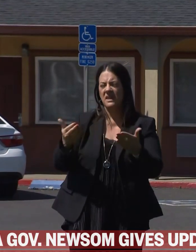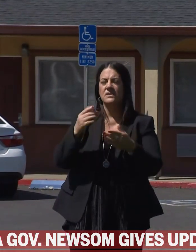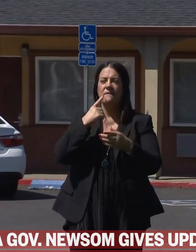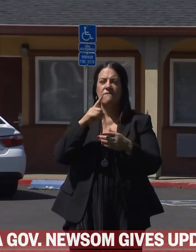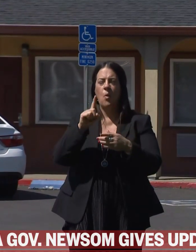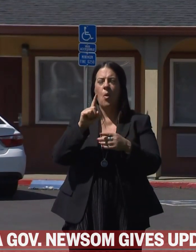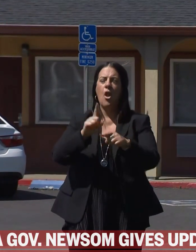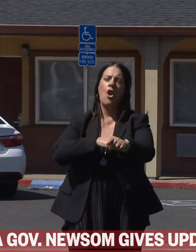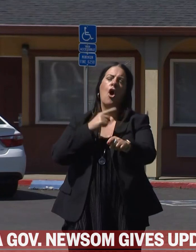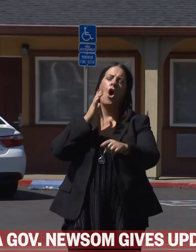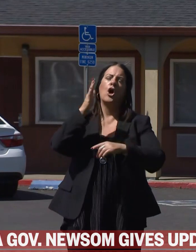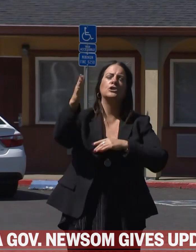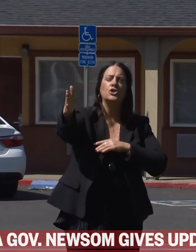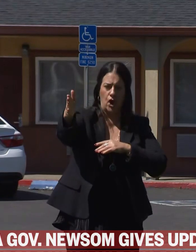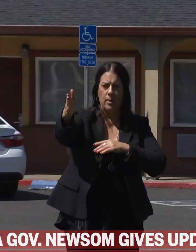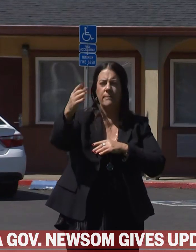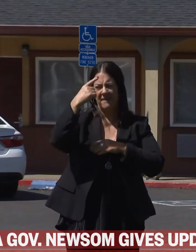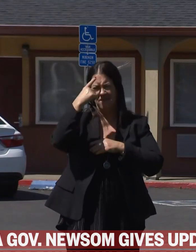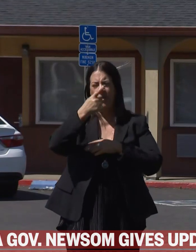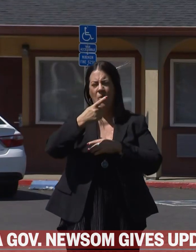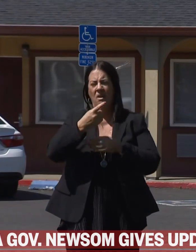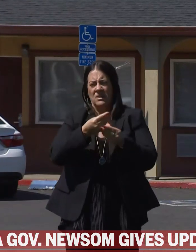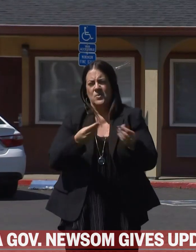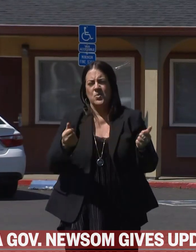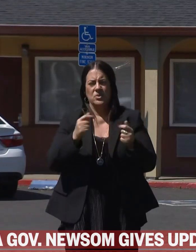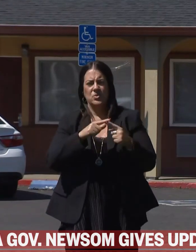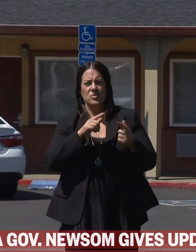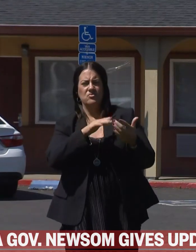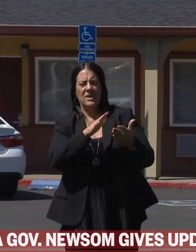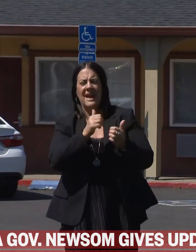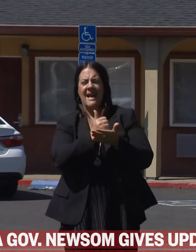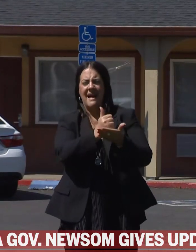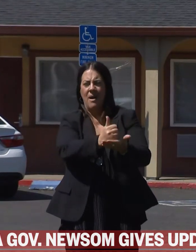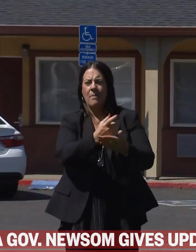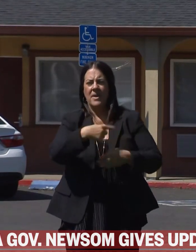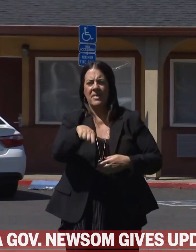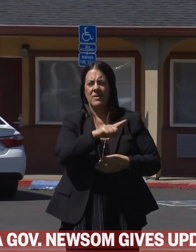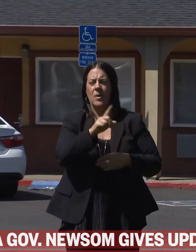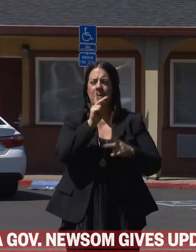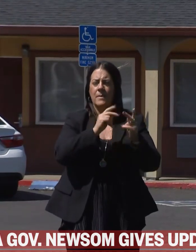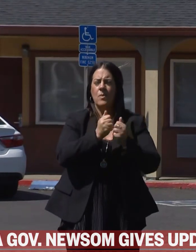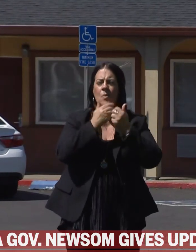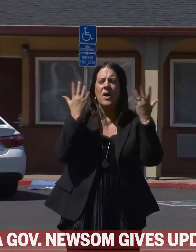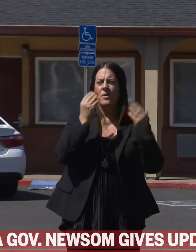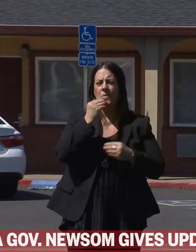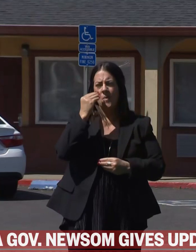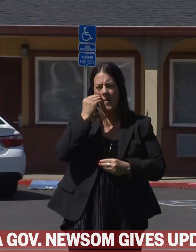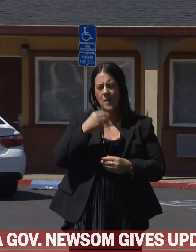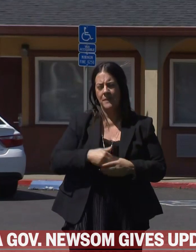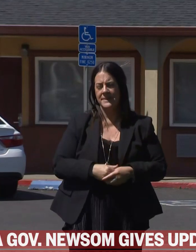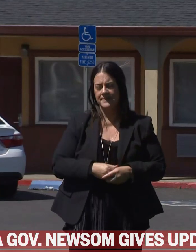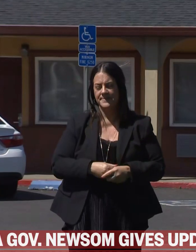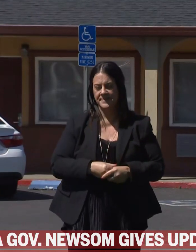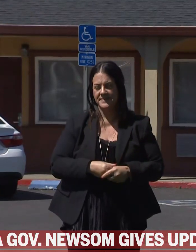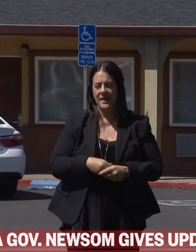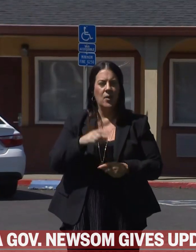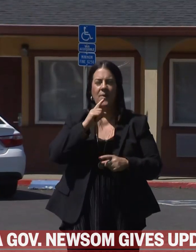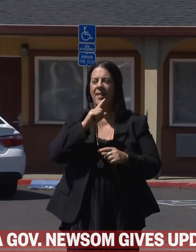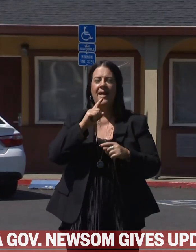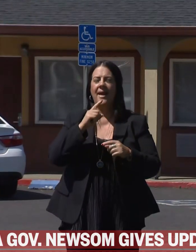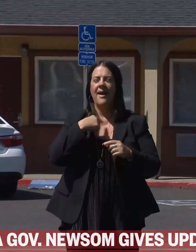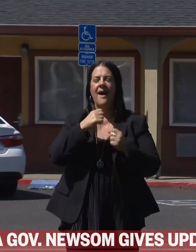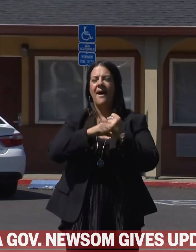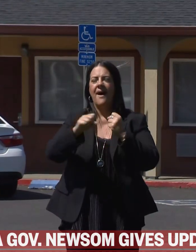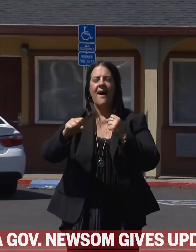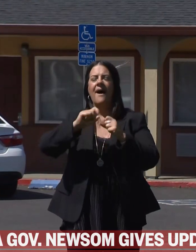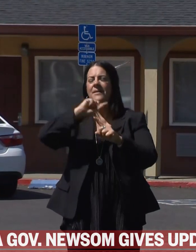part of our panoply of solutions to address the homeless crisis in the state of California. So it's a long way of saying this. We're not just